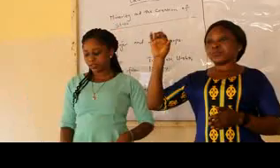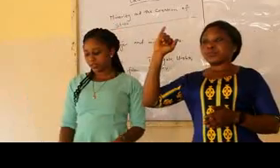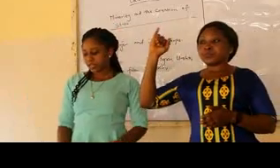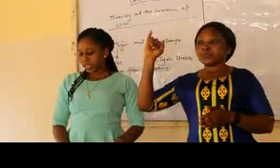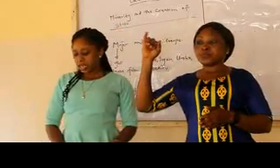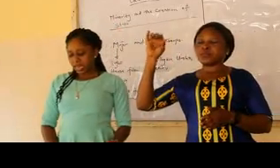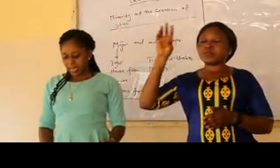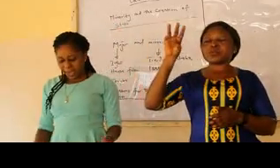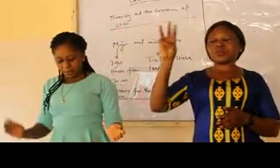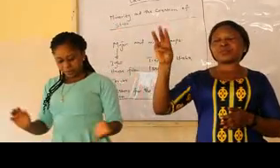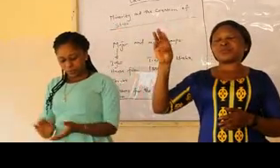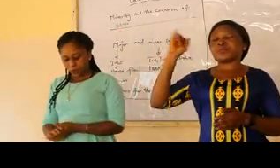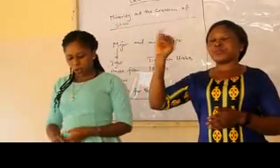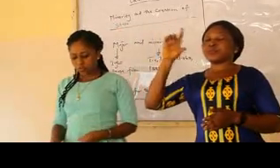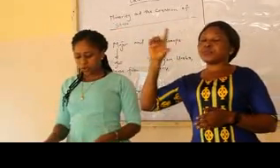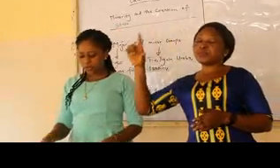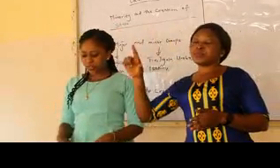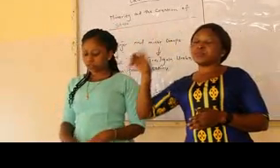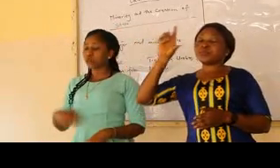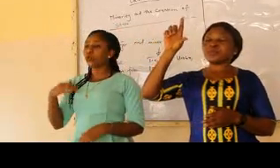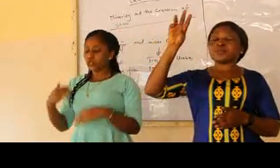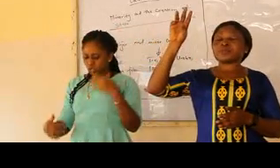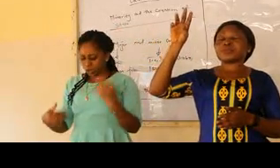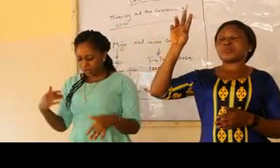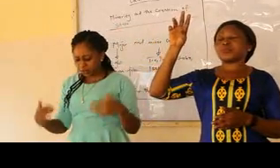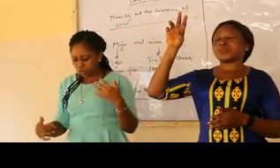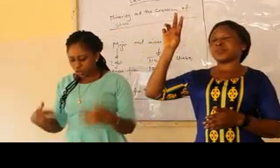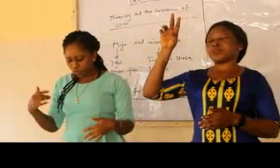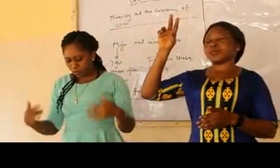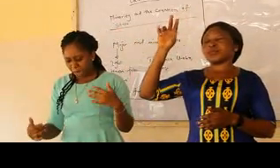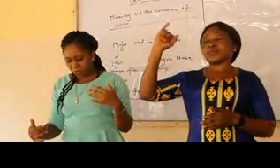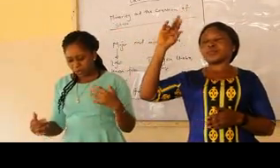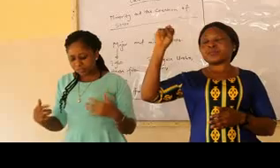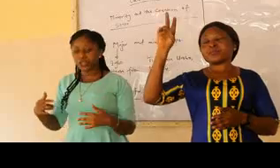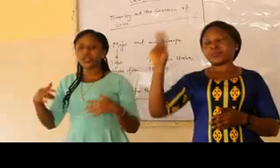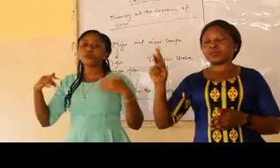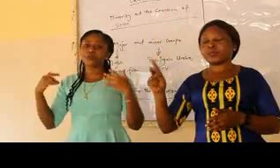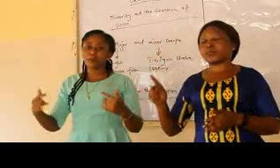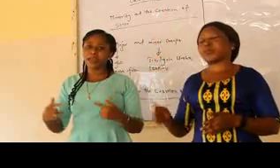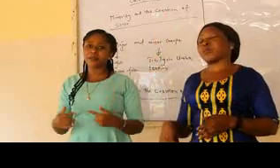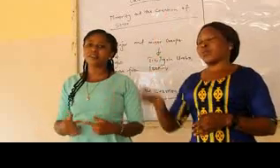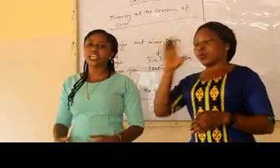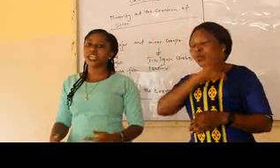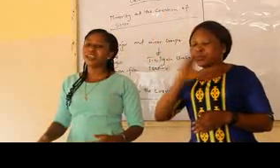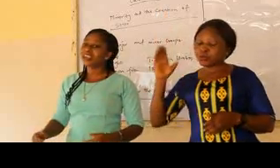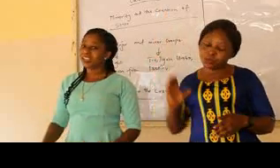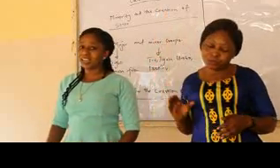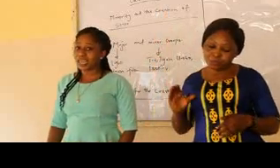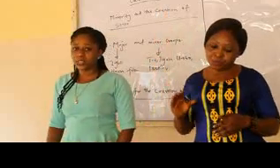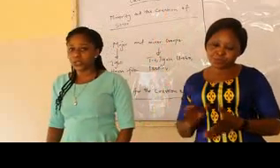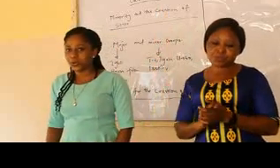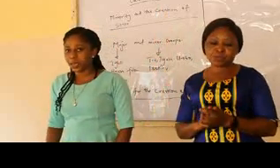states. And then we are also going to see the solutions to minority problems